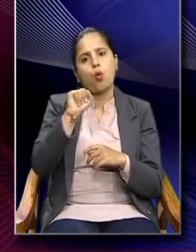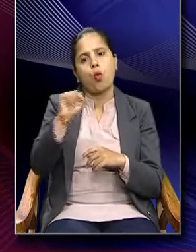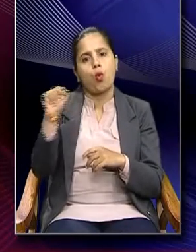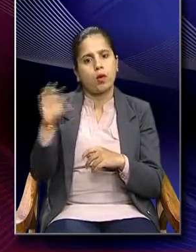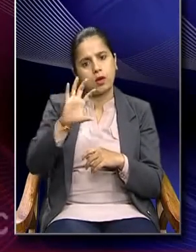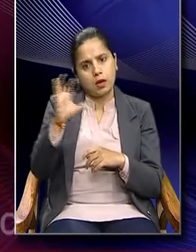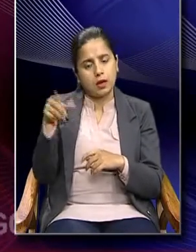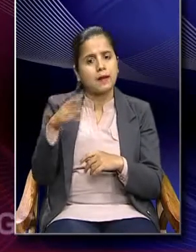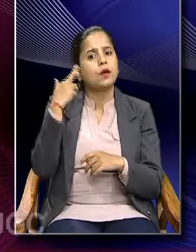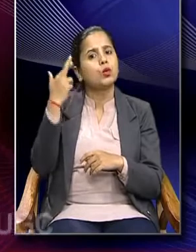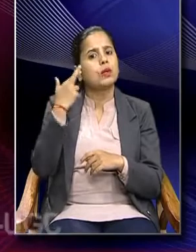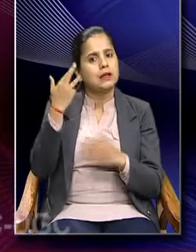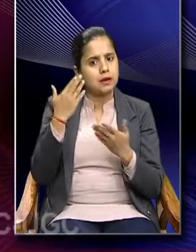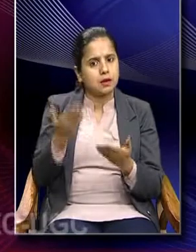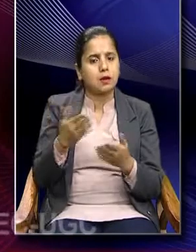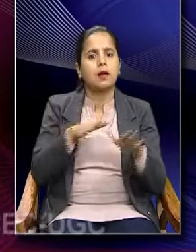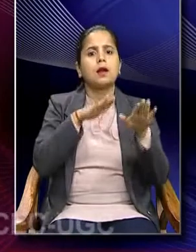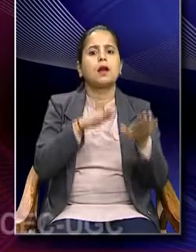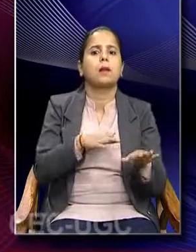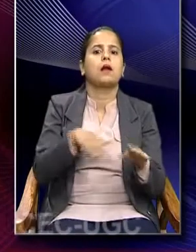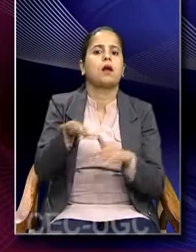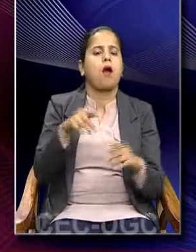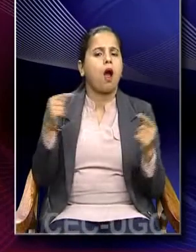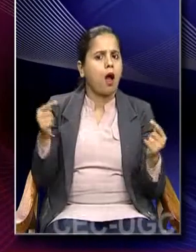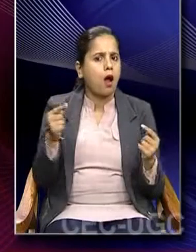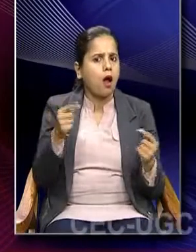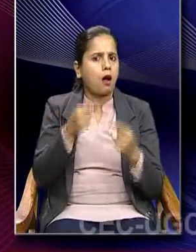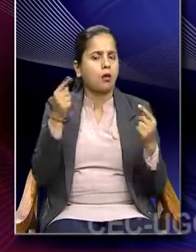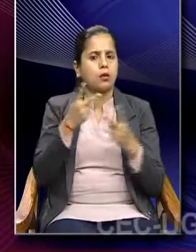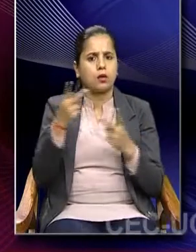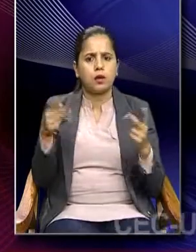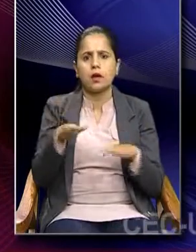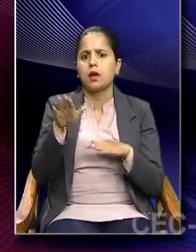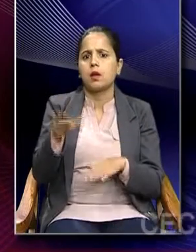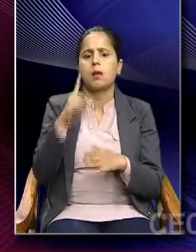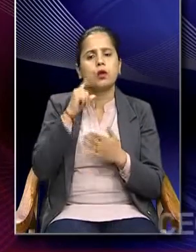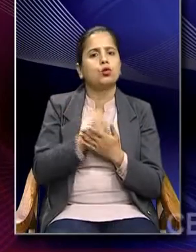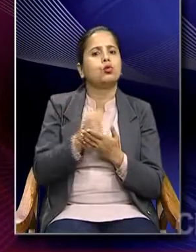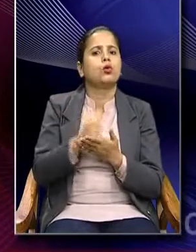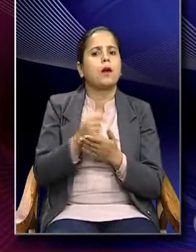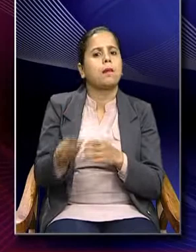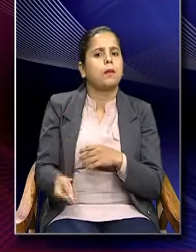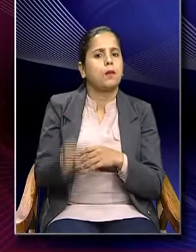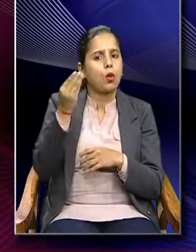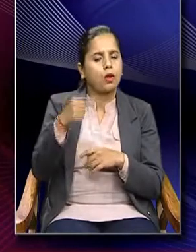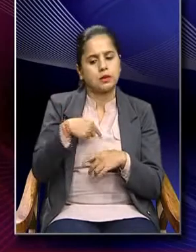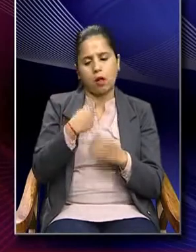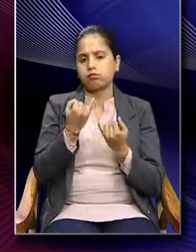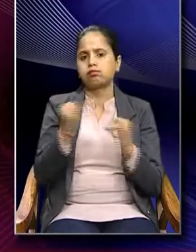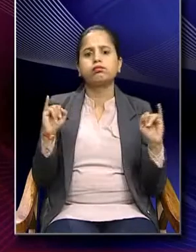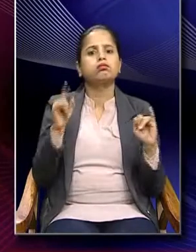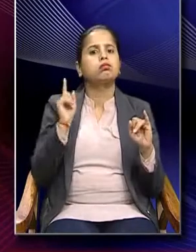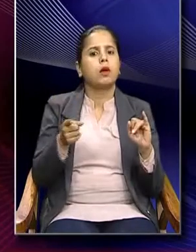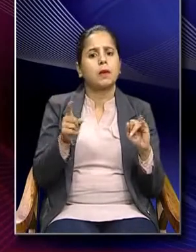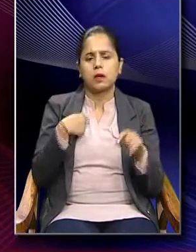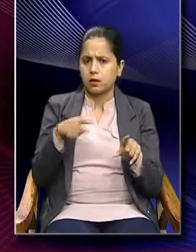that is the reason dependency theorists, they argue that dependent countries, they should try to become more self-reliant. We can